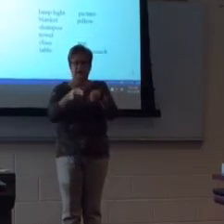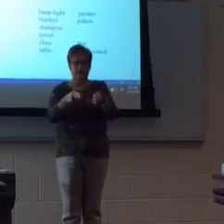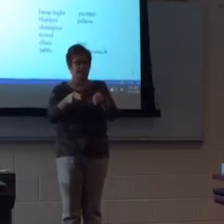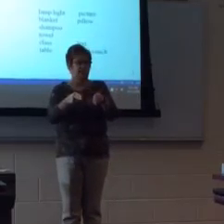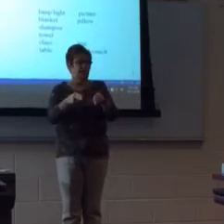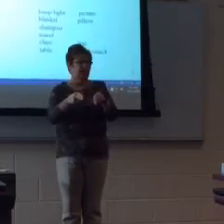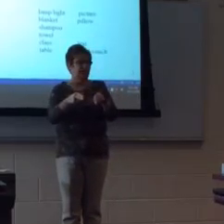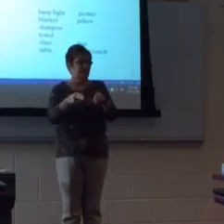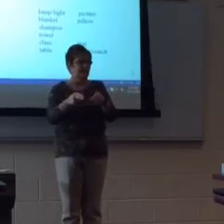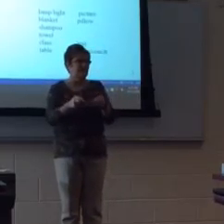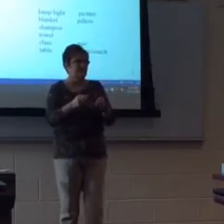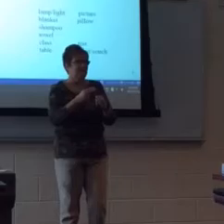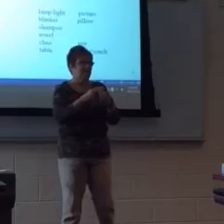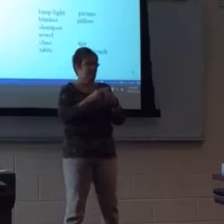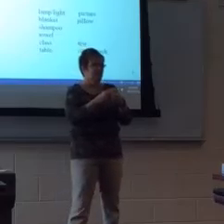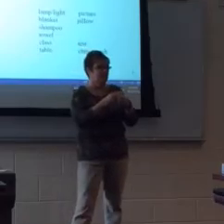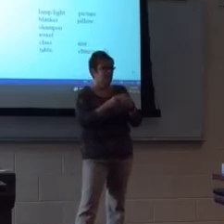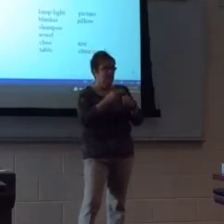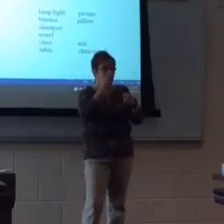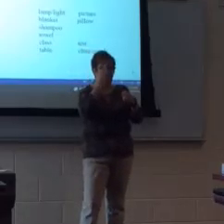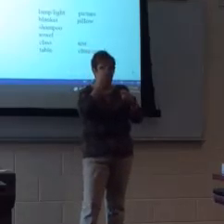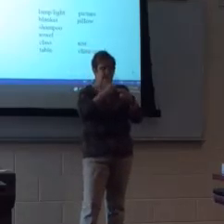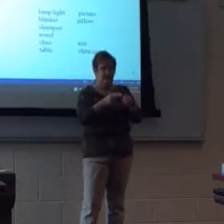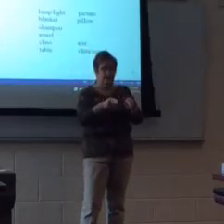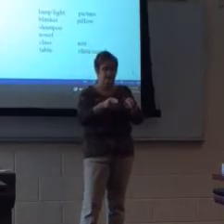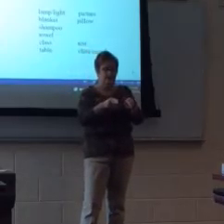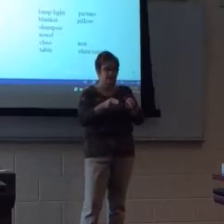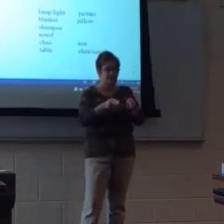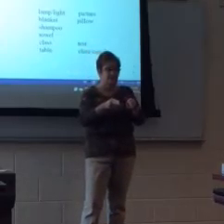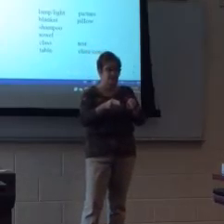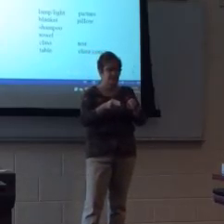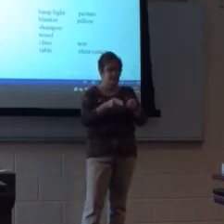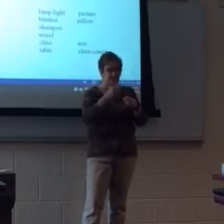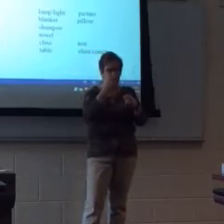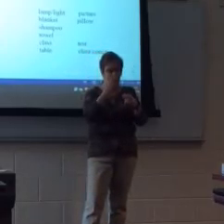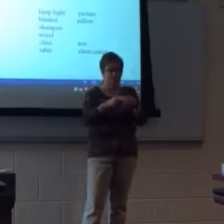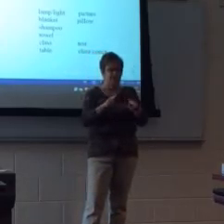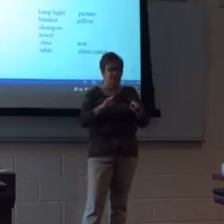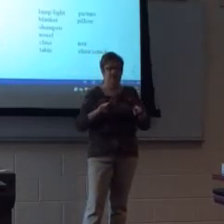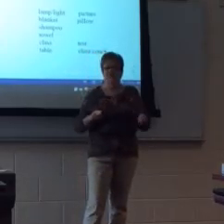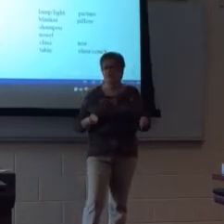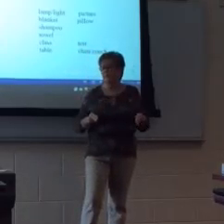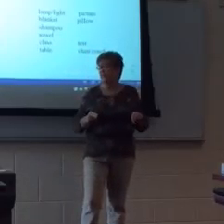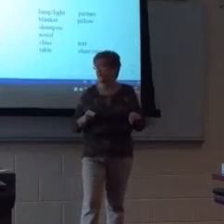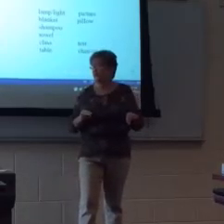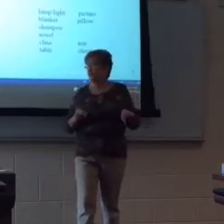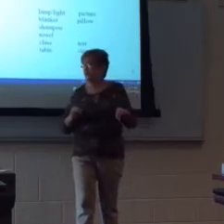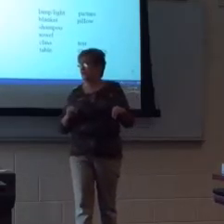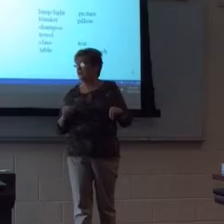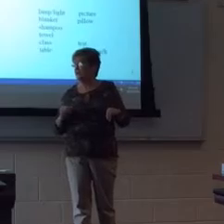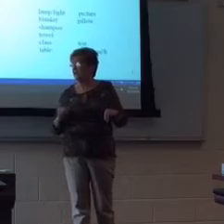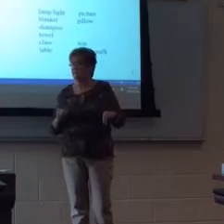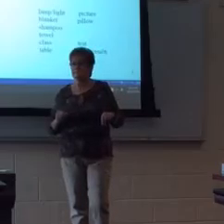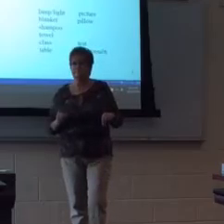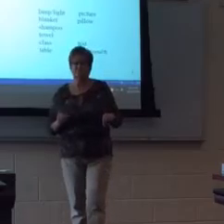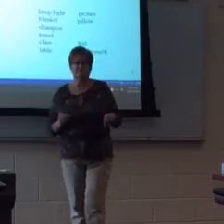Egg, like you're cracking it on the side of a bowl. Egg. Okay. You guys remember the word for color, Sorry, anyone?